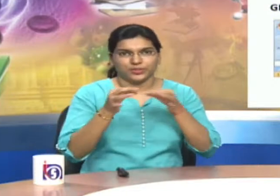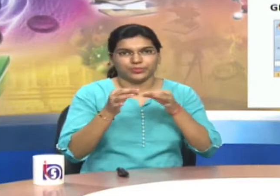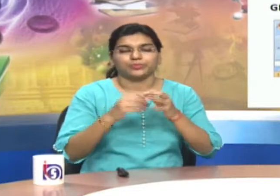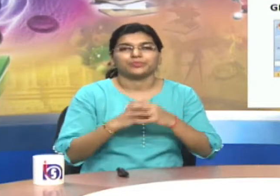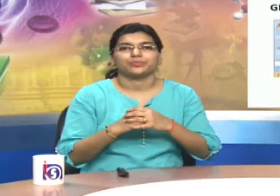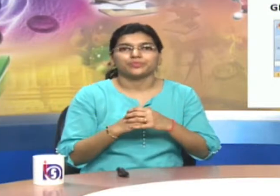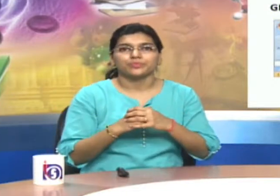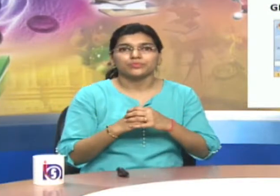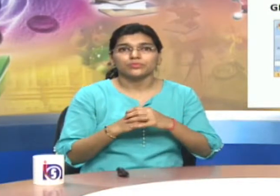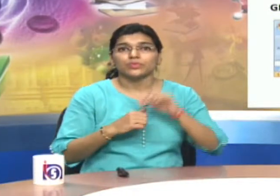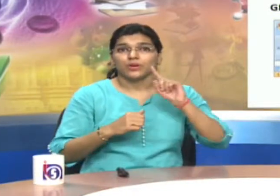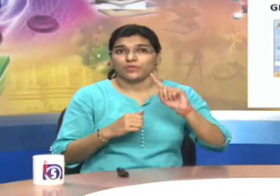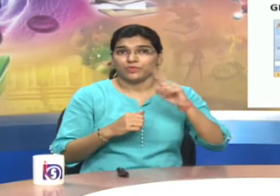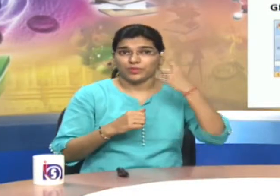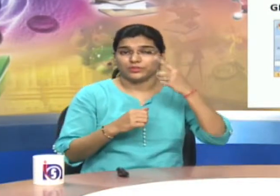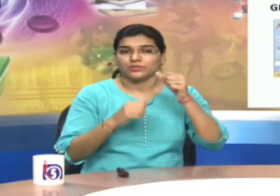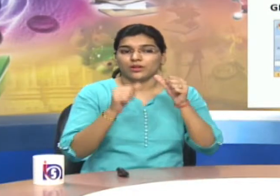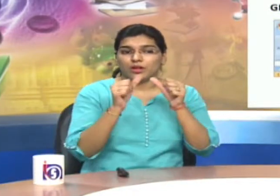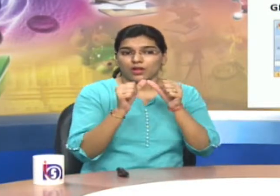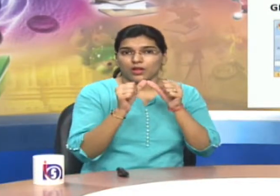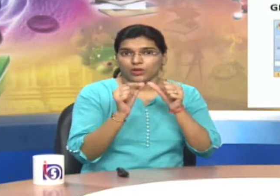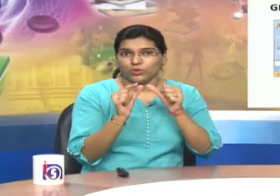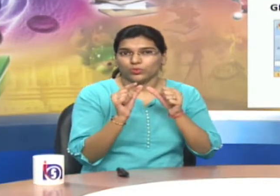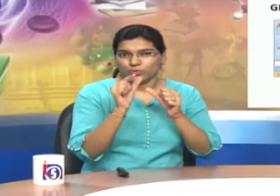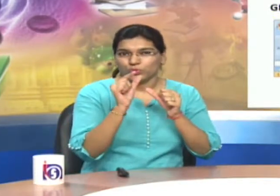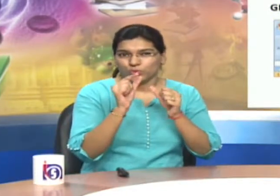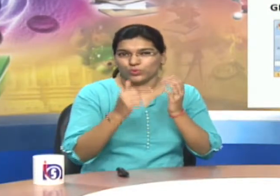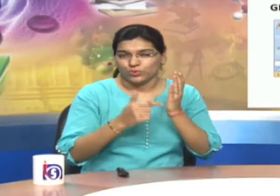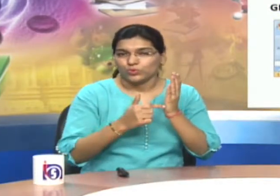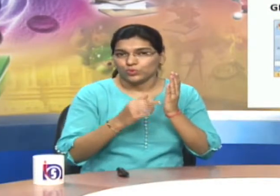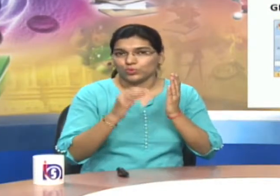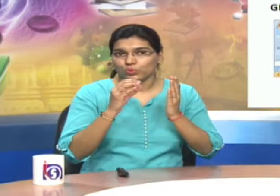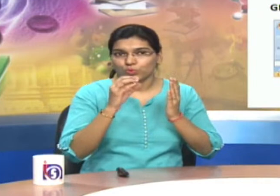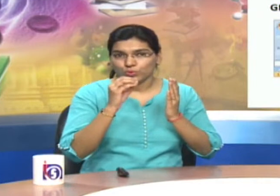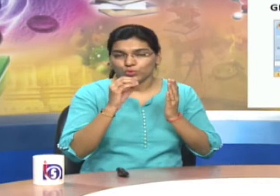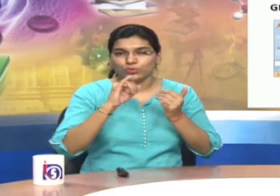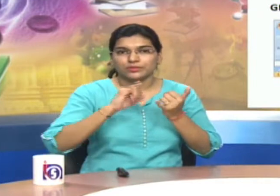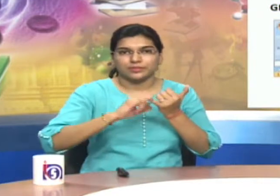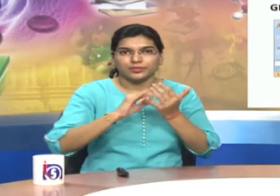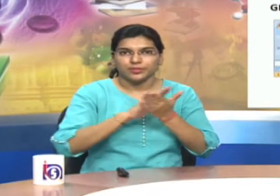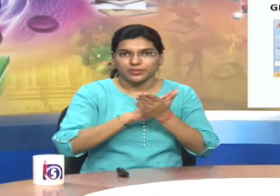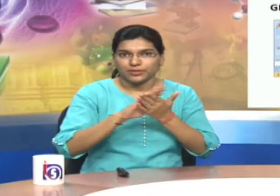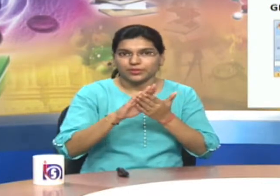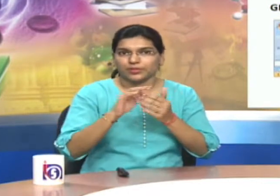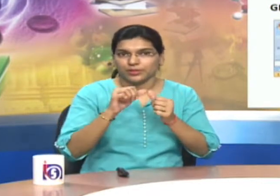I would be explaining this word. First, let's understand auto shapes.